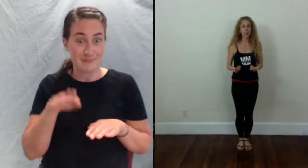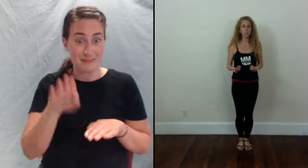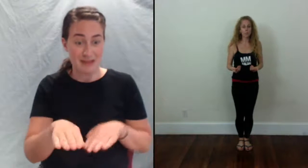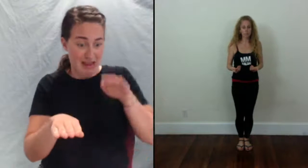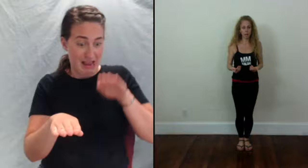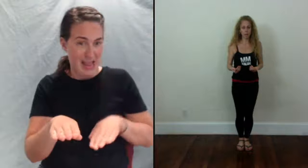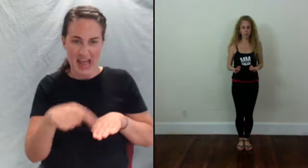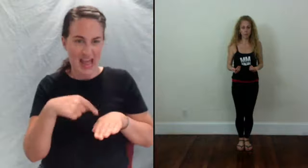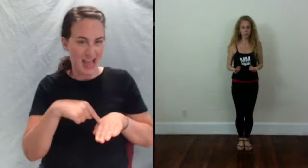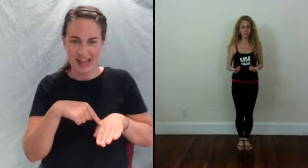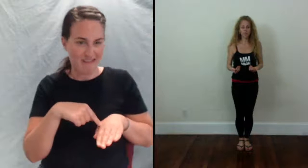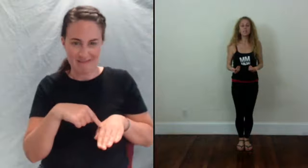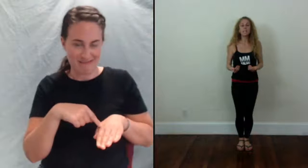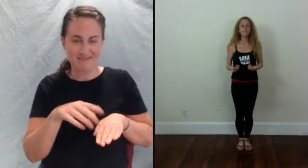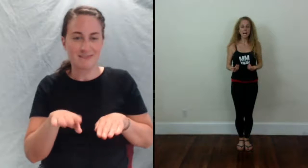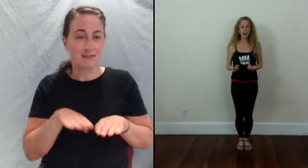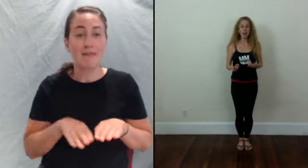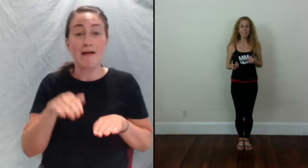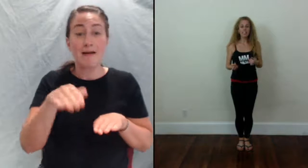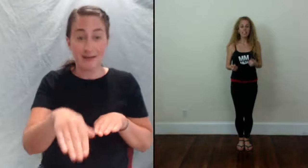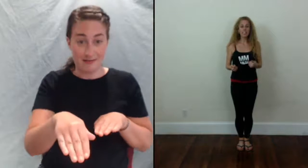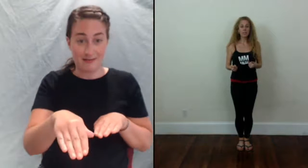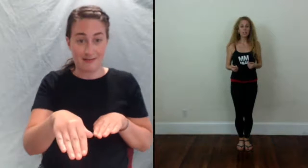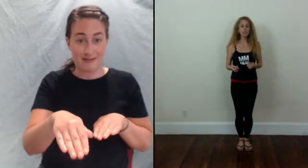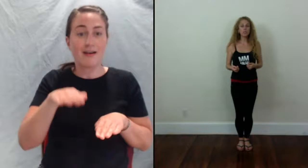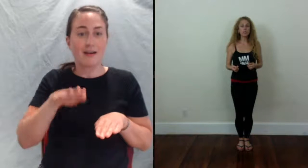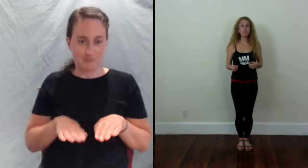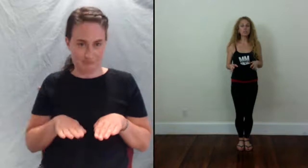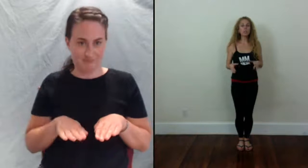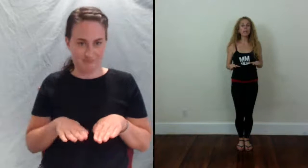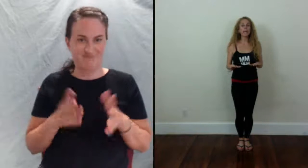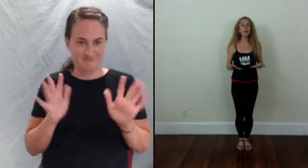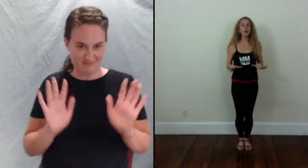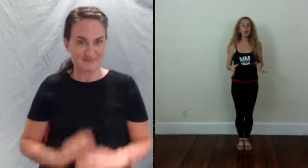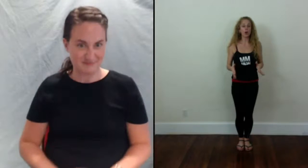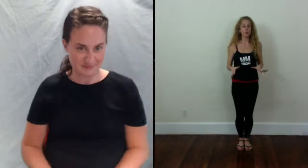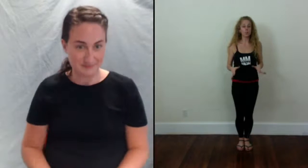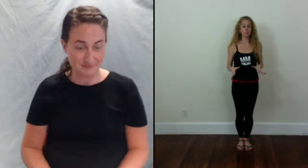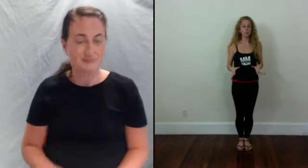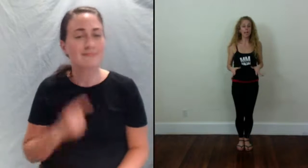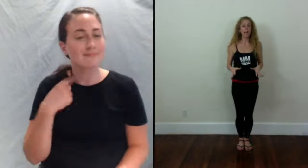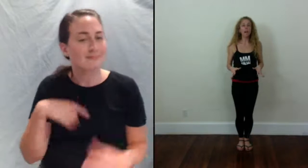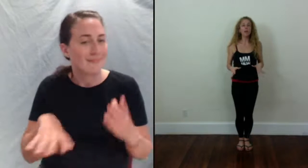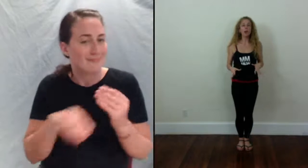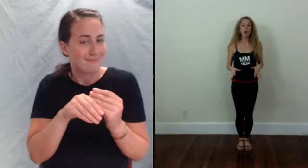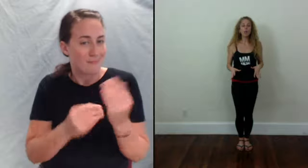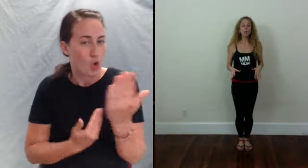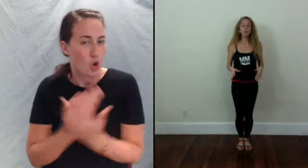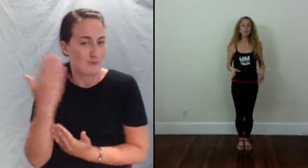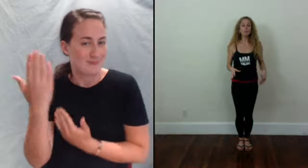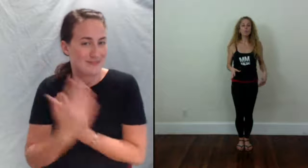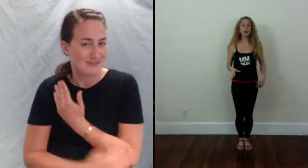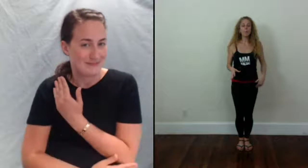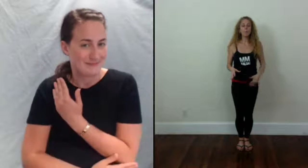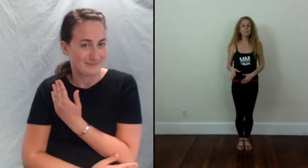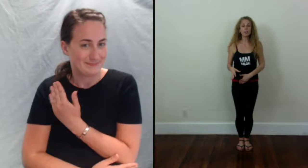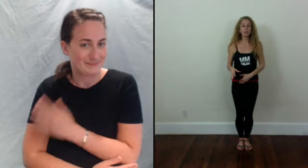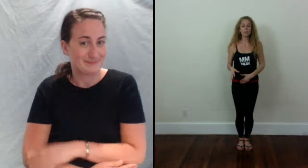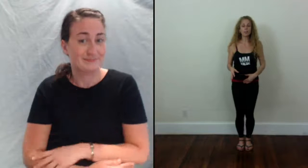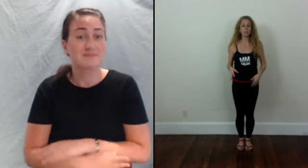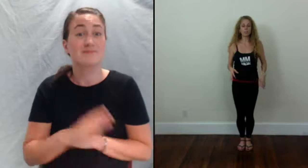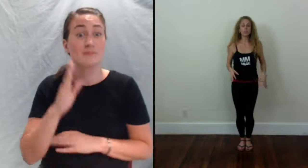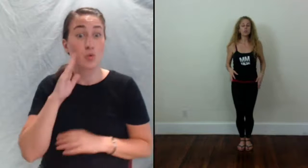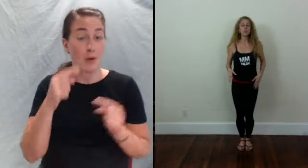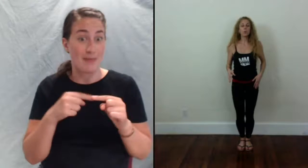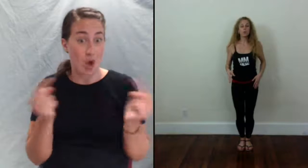when we do our mambo step. Now, the next thing we're going to do is we're going to add our arms. Our arms are going to be opposite